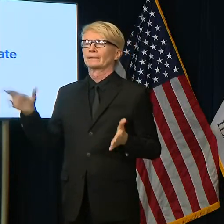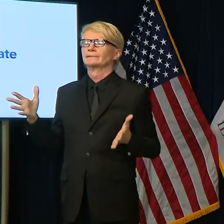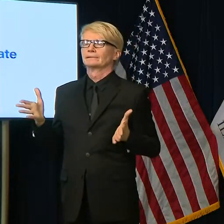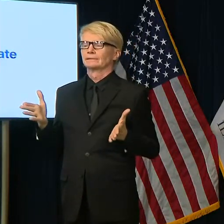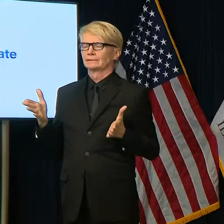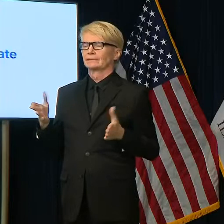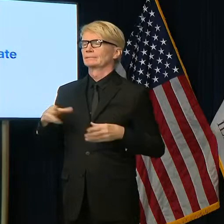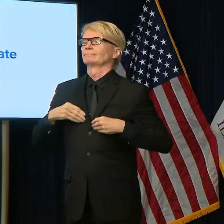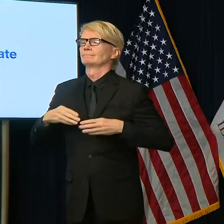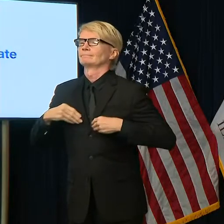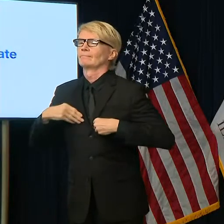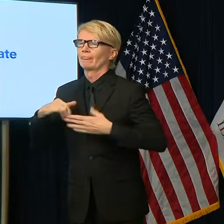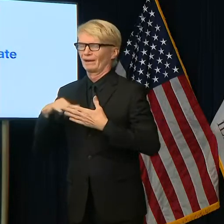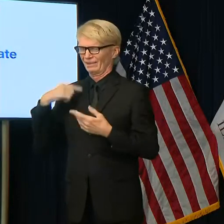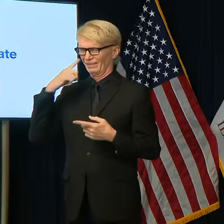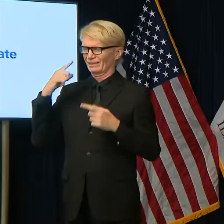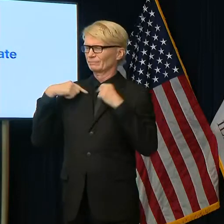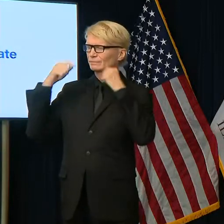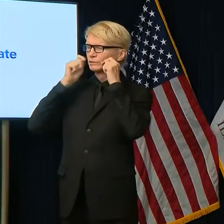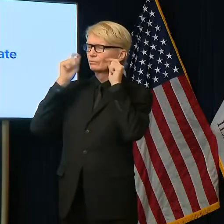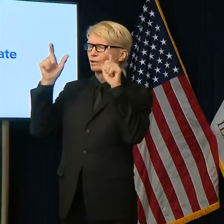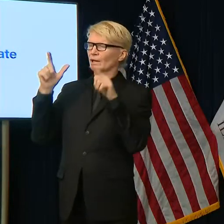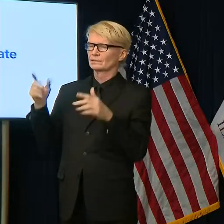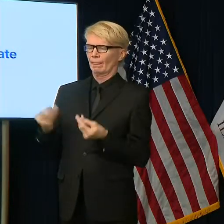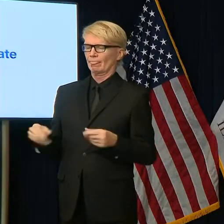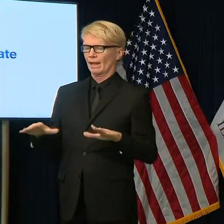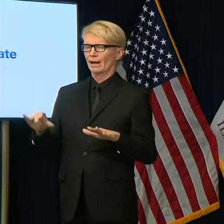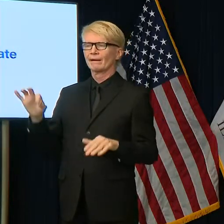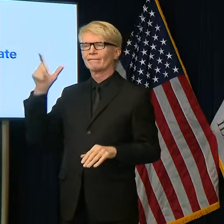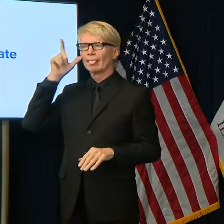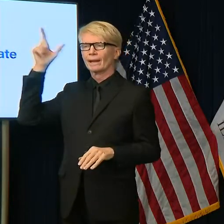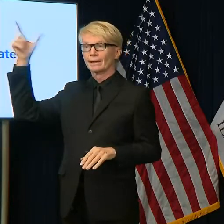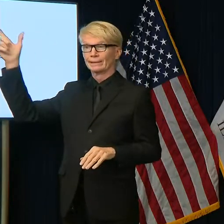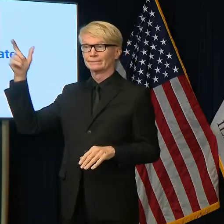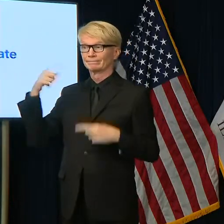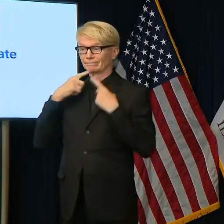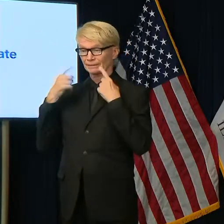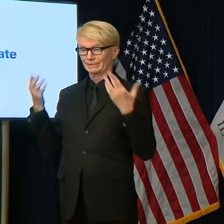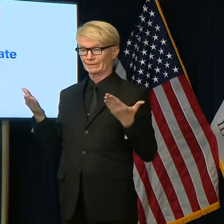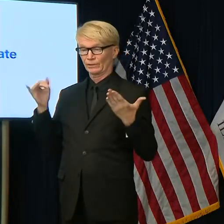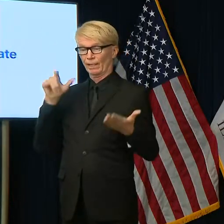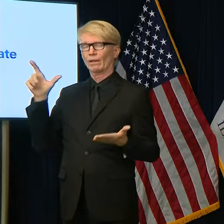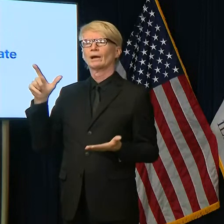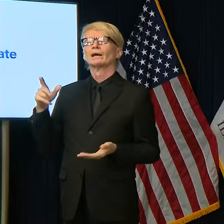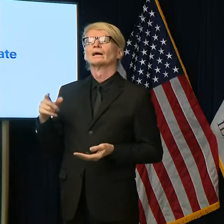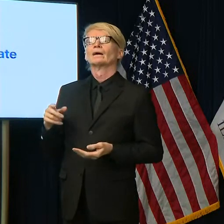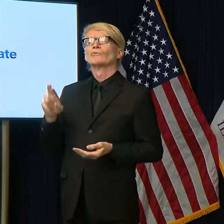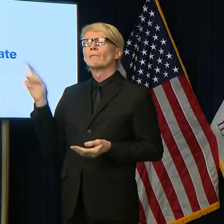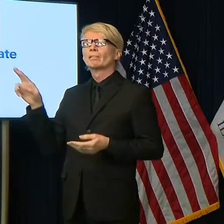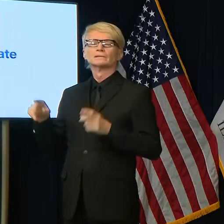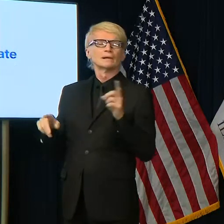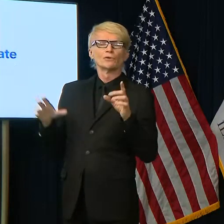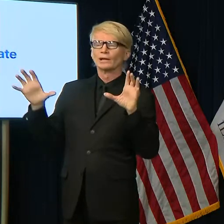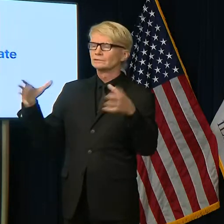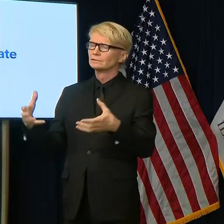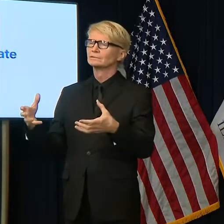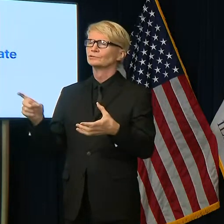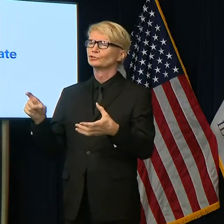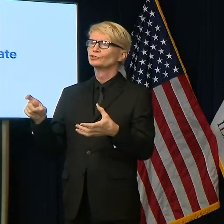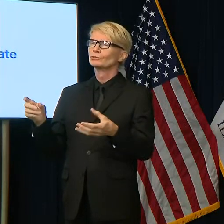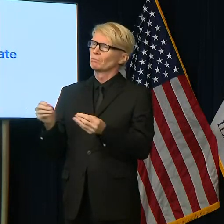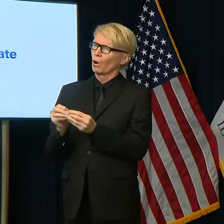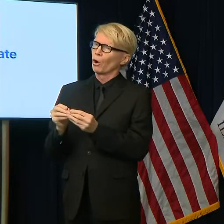the land of Lincoln, I think of Republicans and Democrats as being a lot